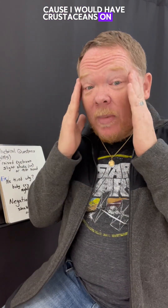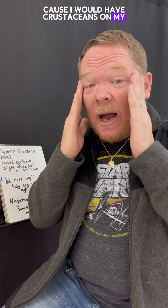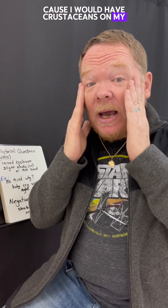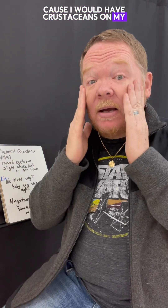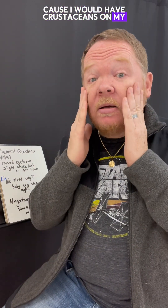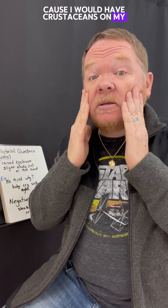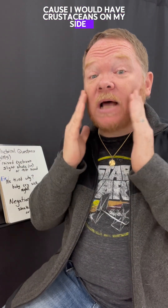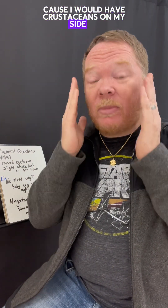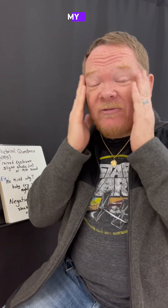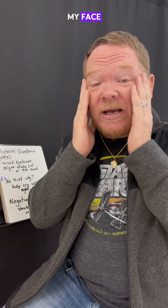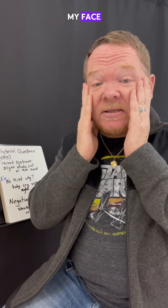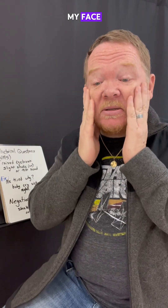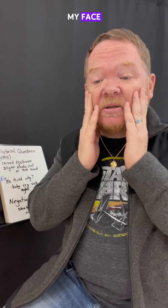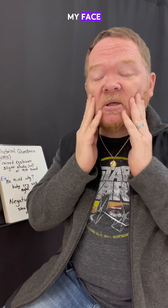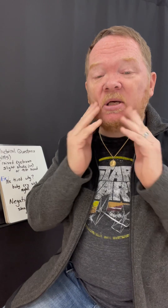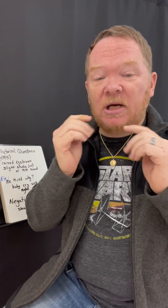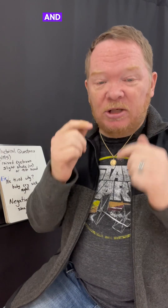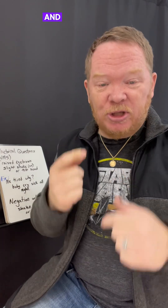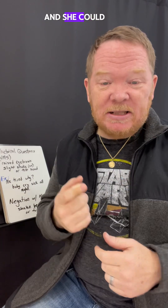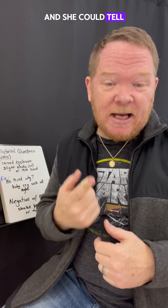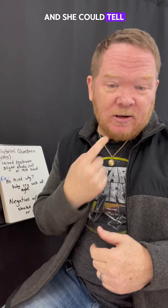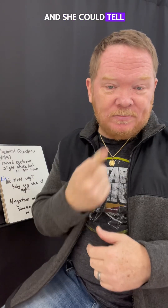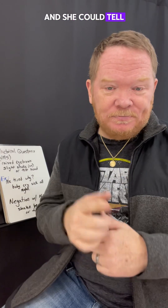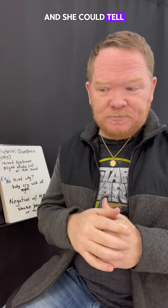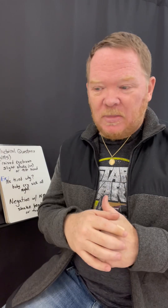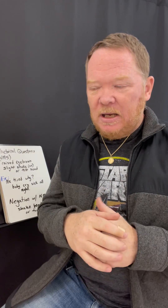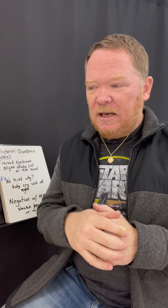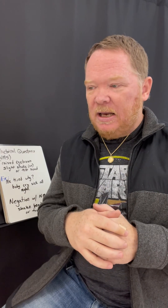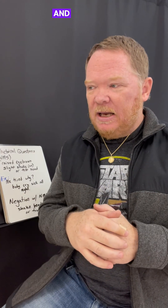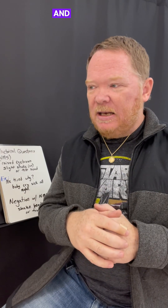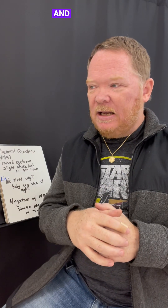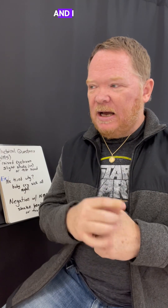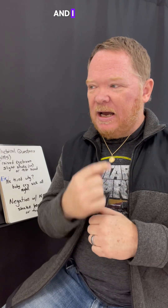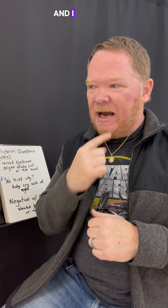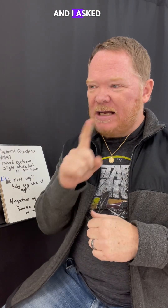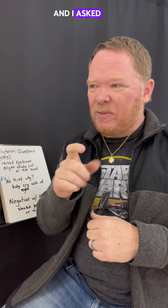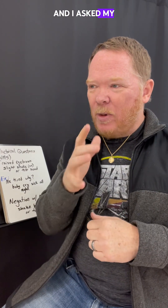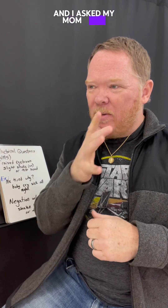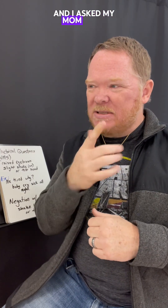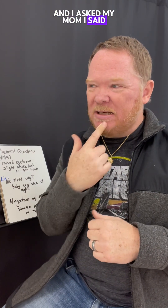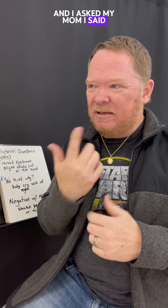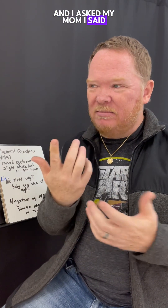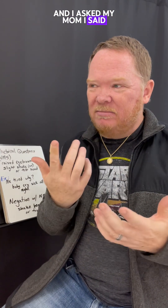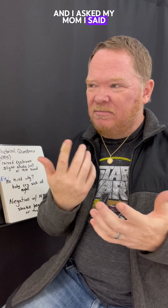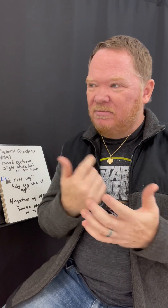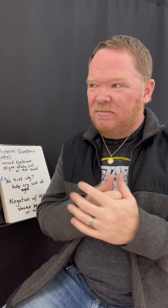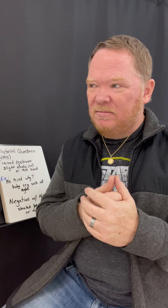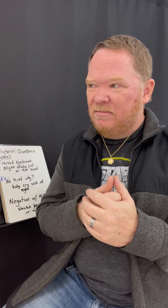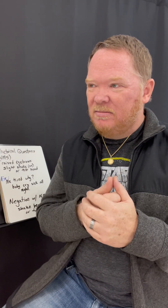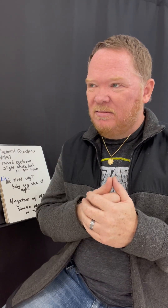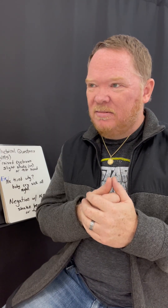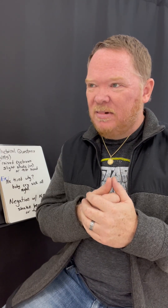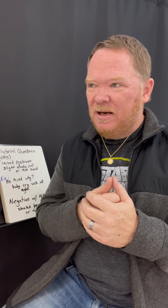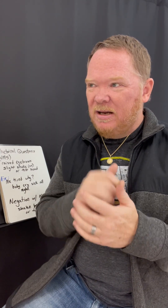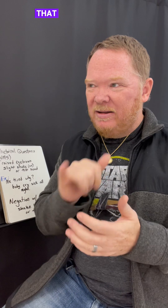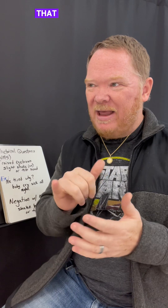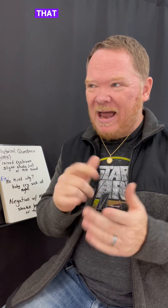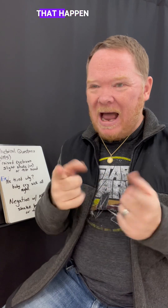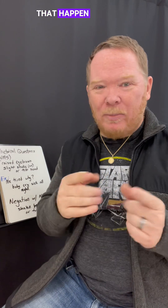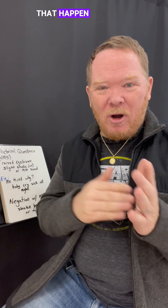my side of my face, and she could tell. And I asked my mom, I said, did that happen